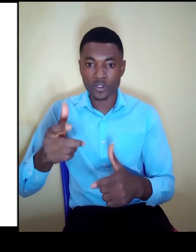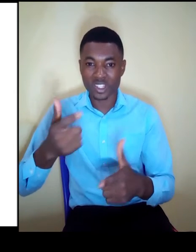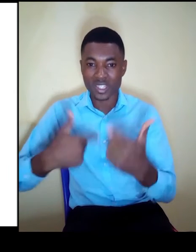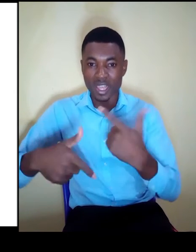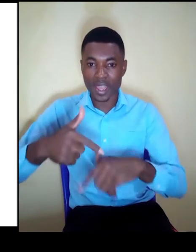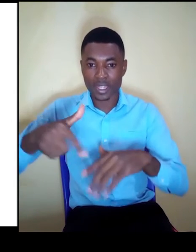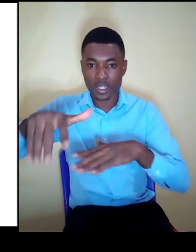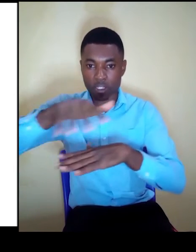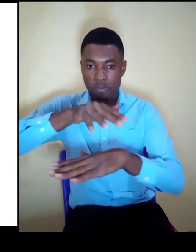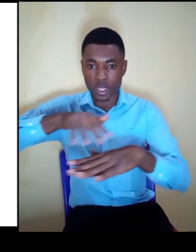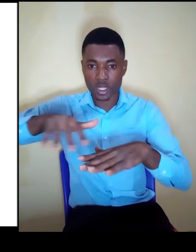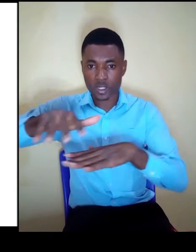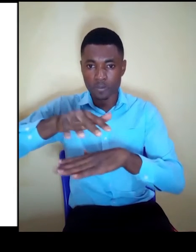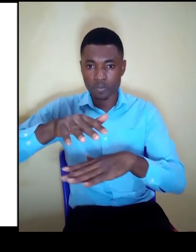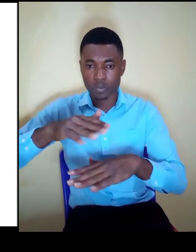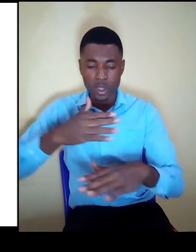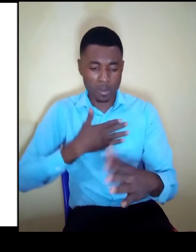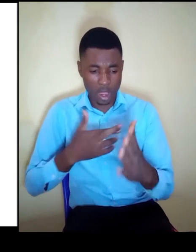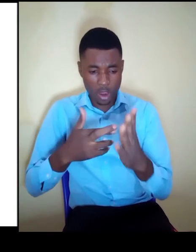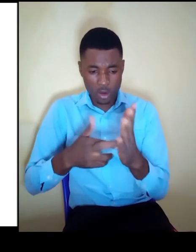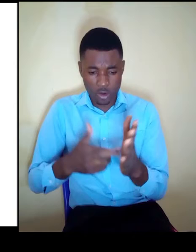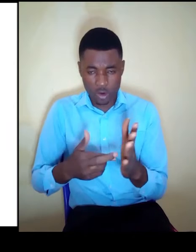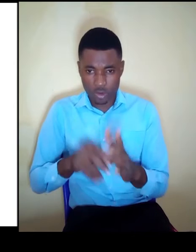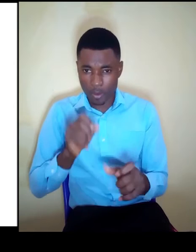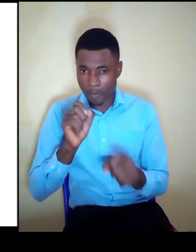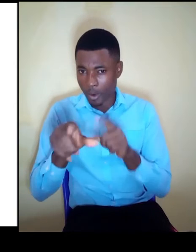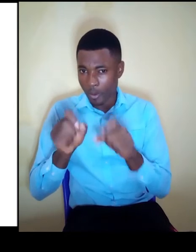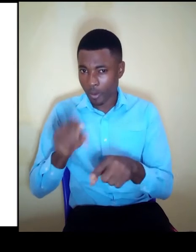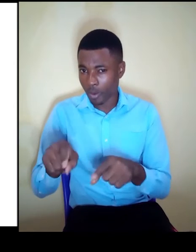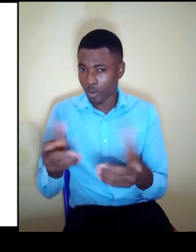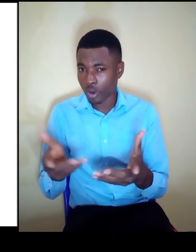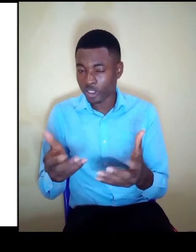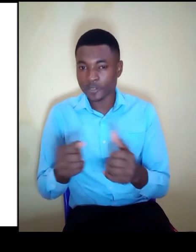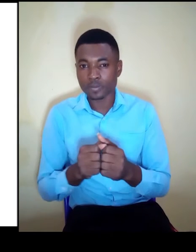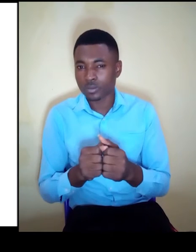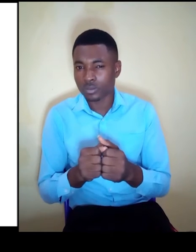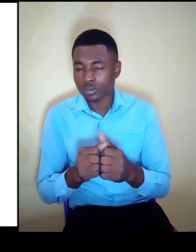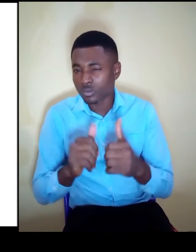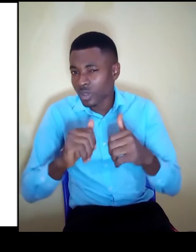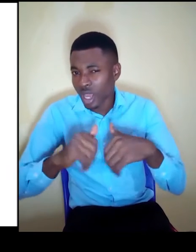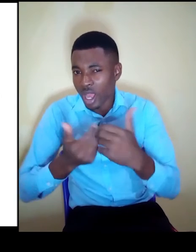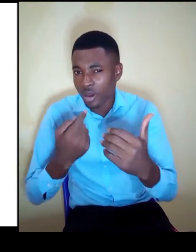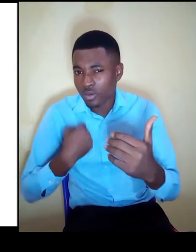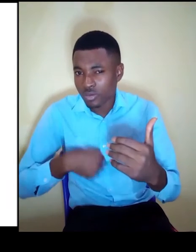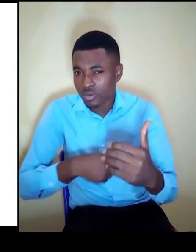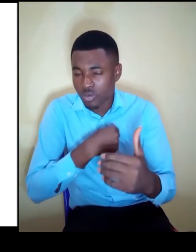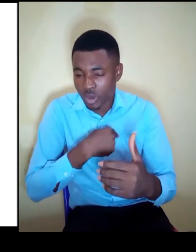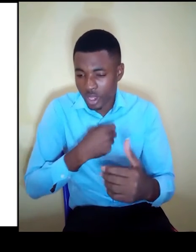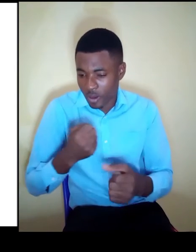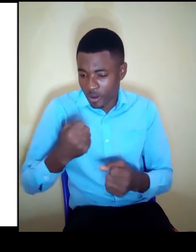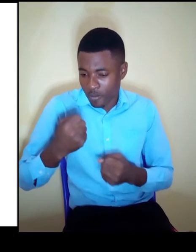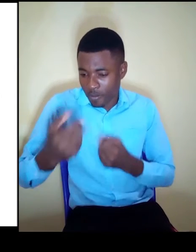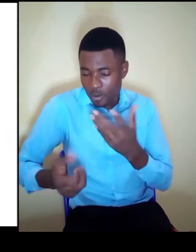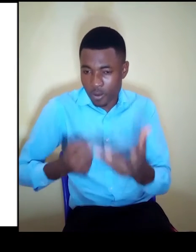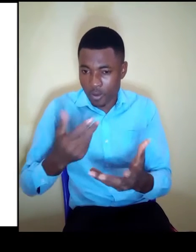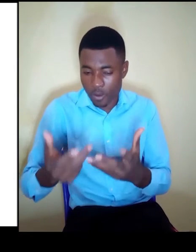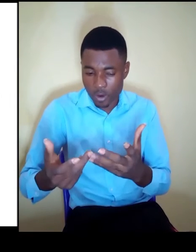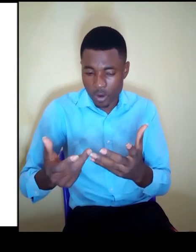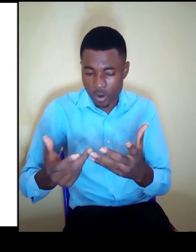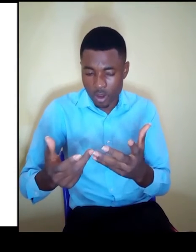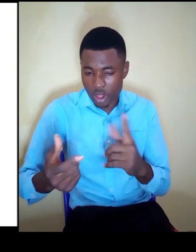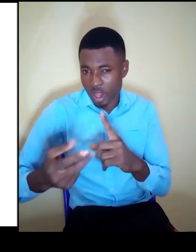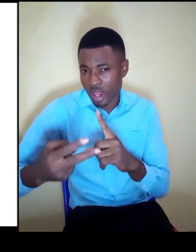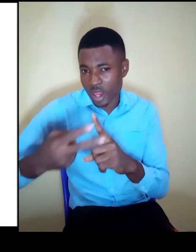the sign space. So my research questions are, what strategies are used to express